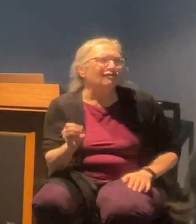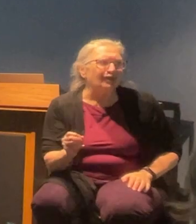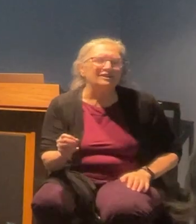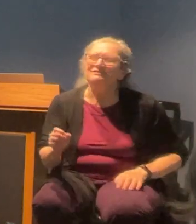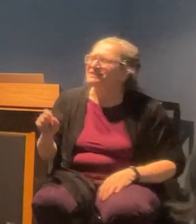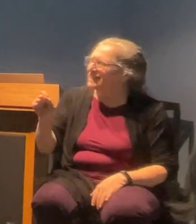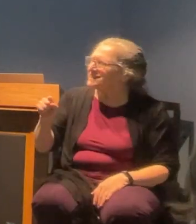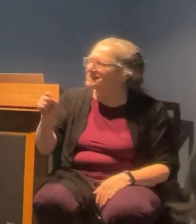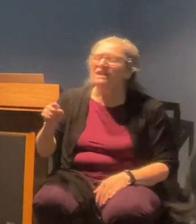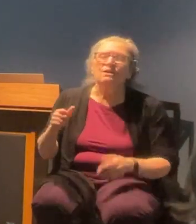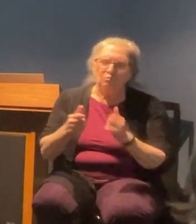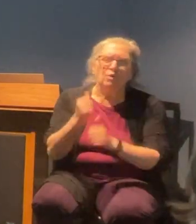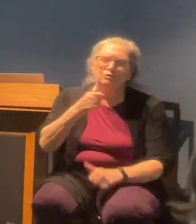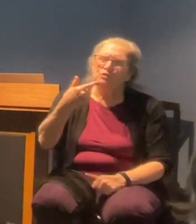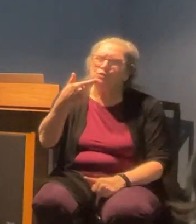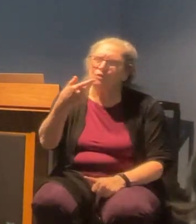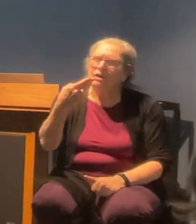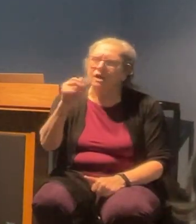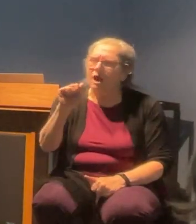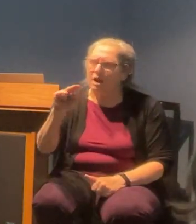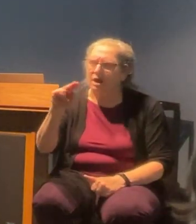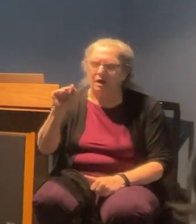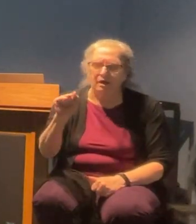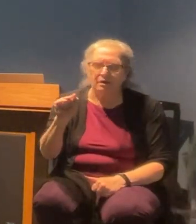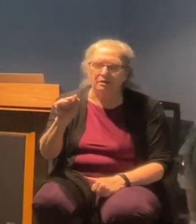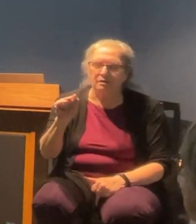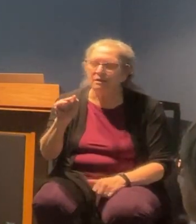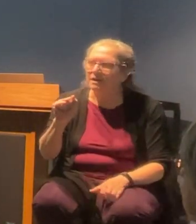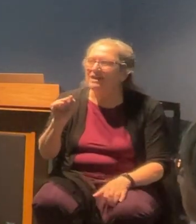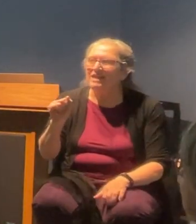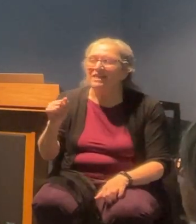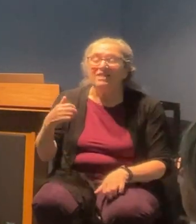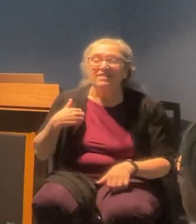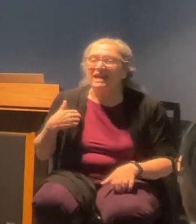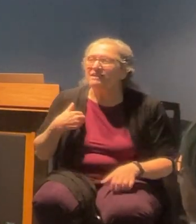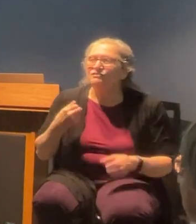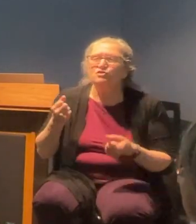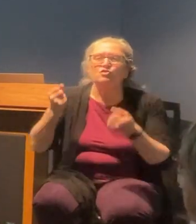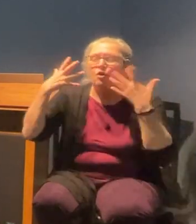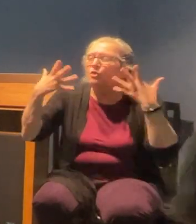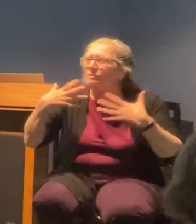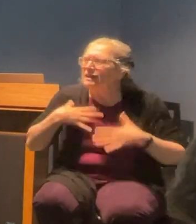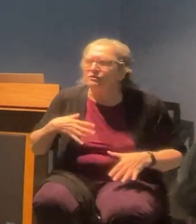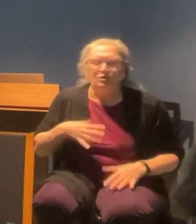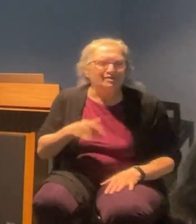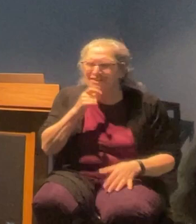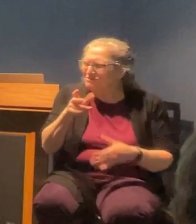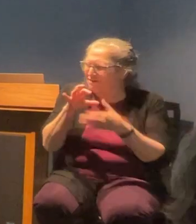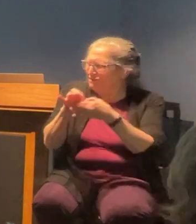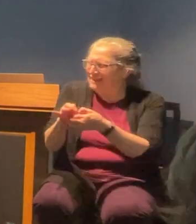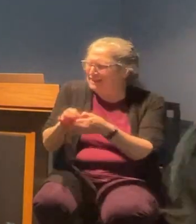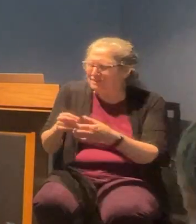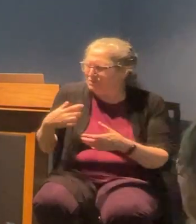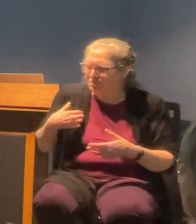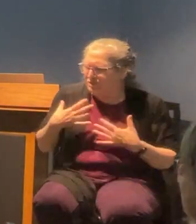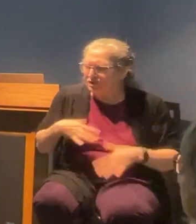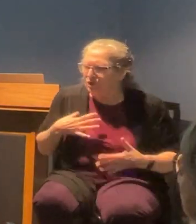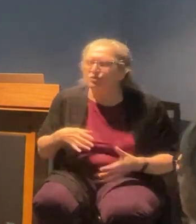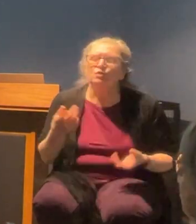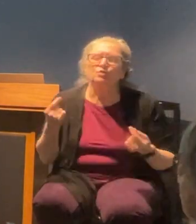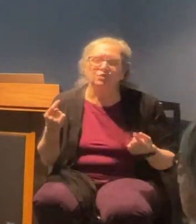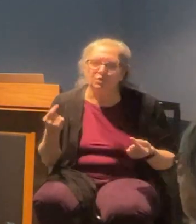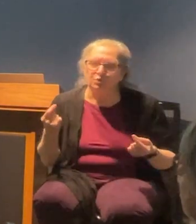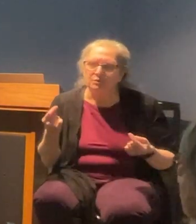to Ghana. And they have so many clothes, they have nothing to do with all of those clothes. So they are